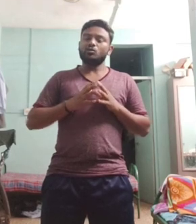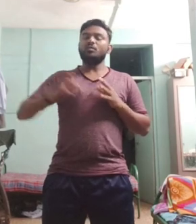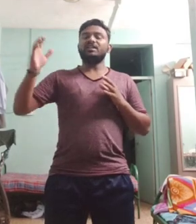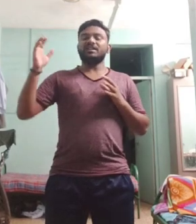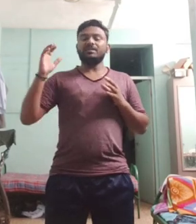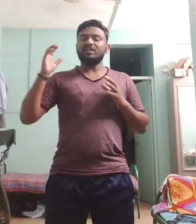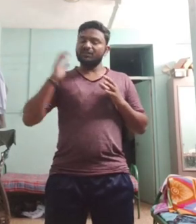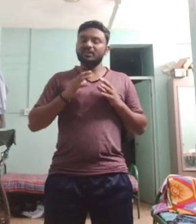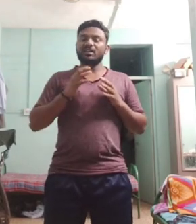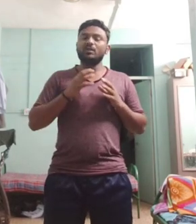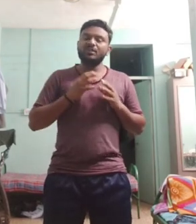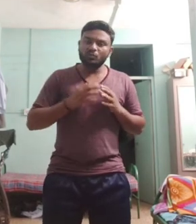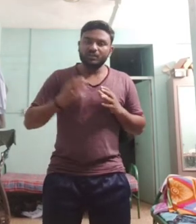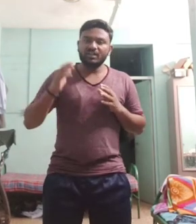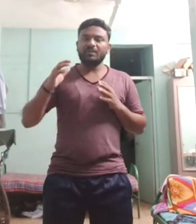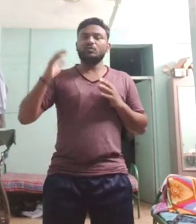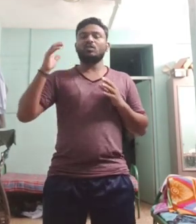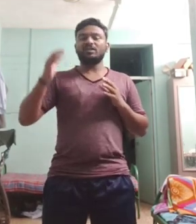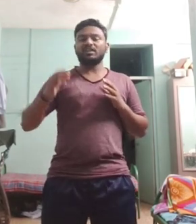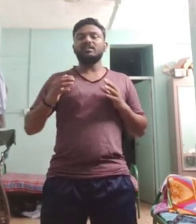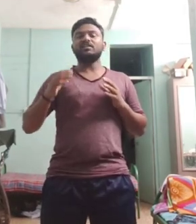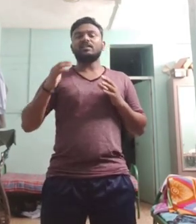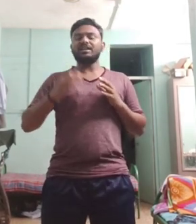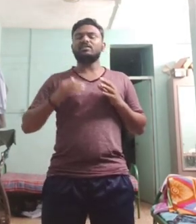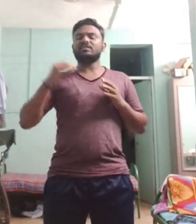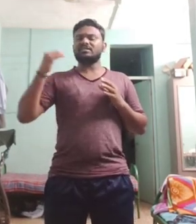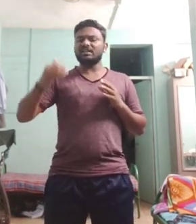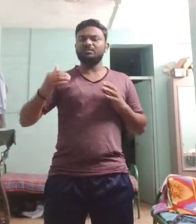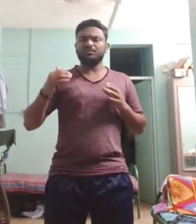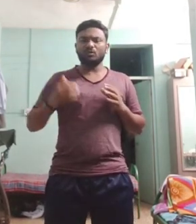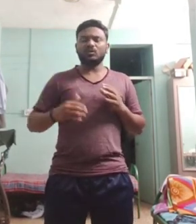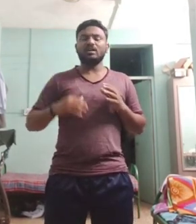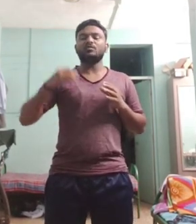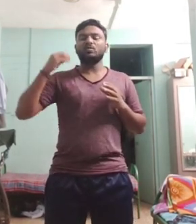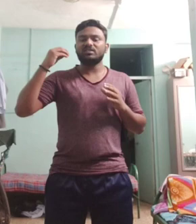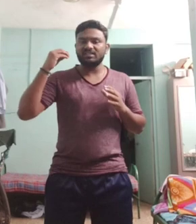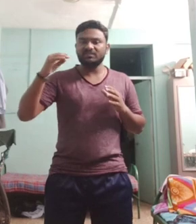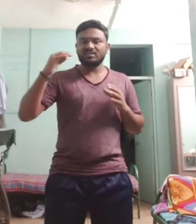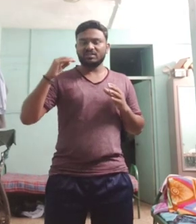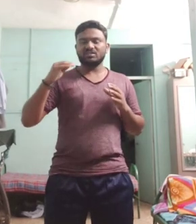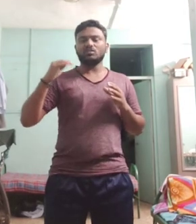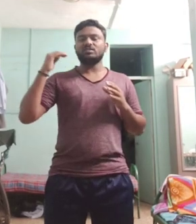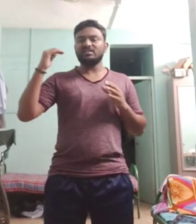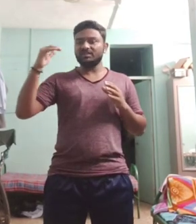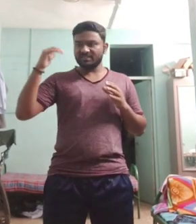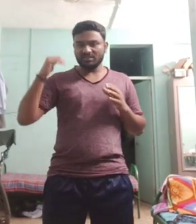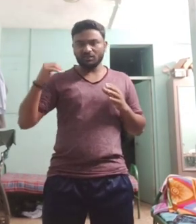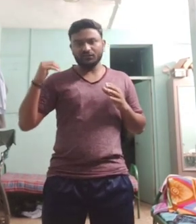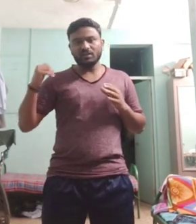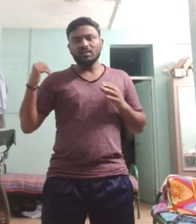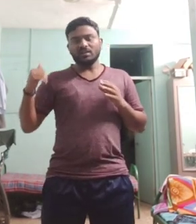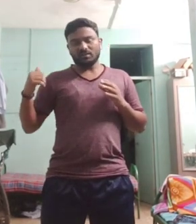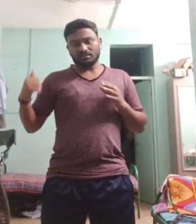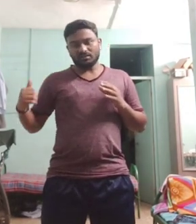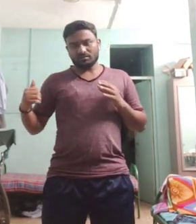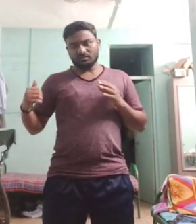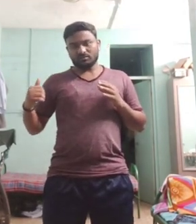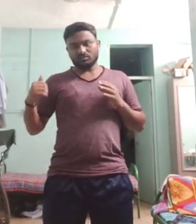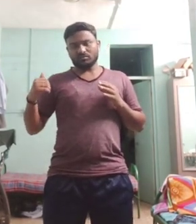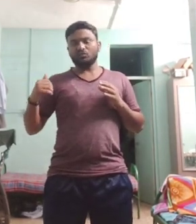many time, it will require so many time to write a same program or same structure or same set of uh, what